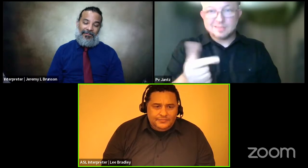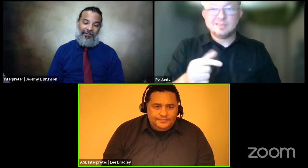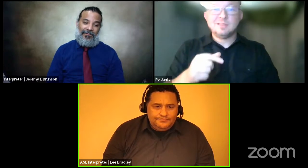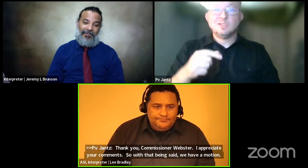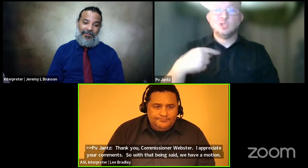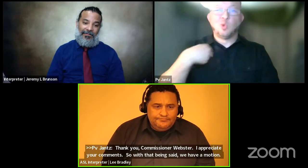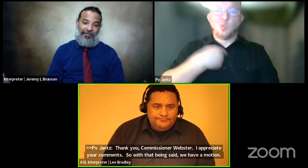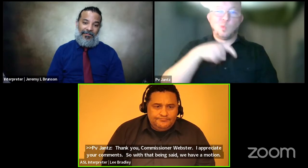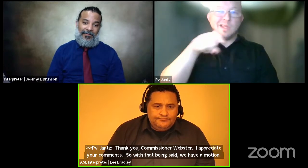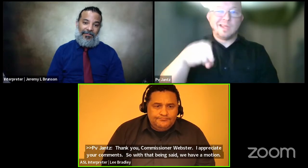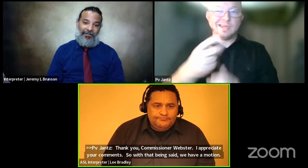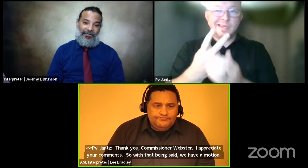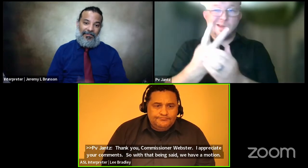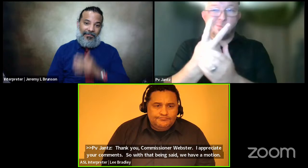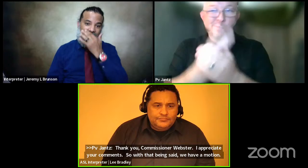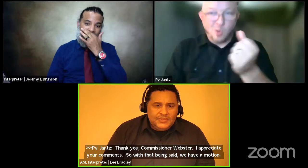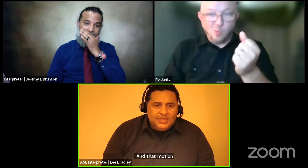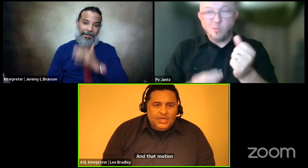seconded.